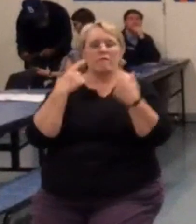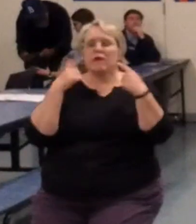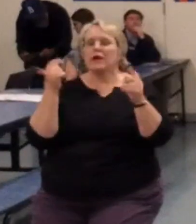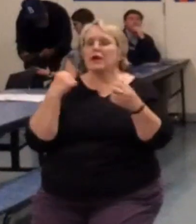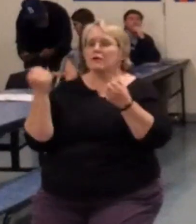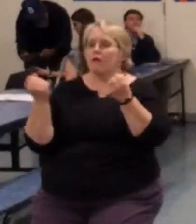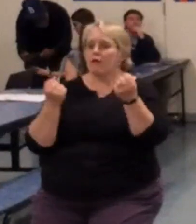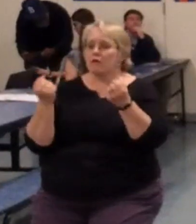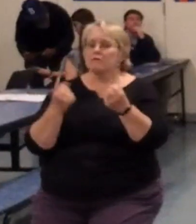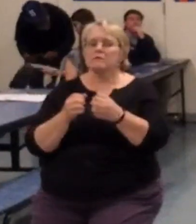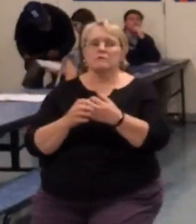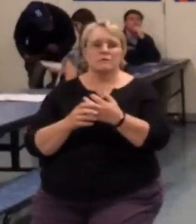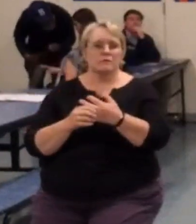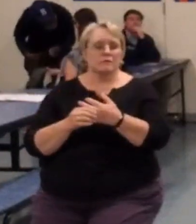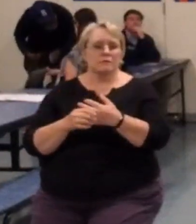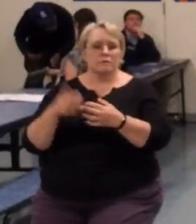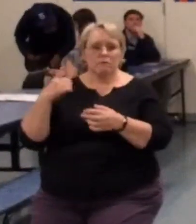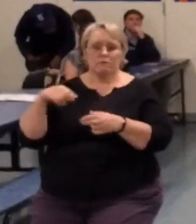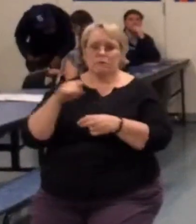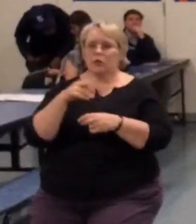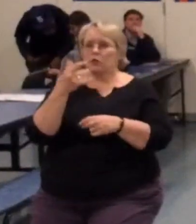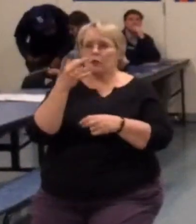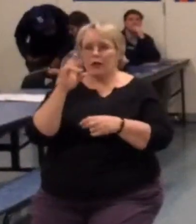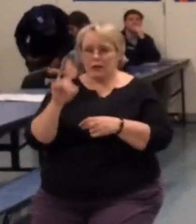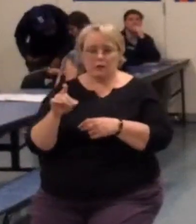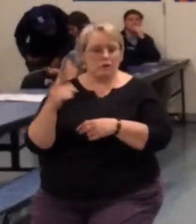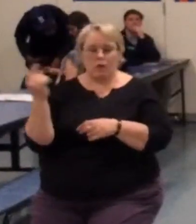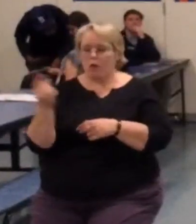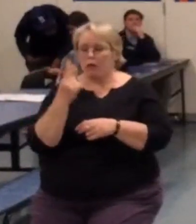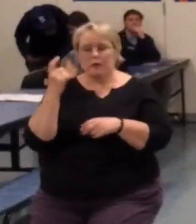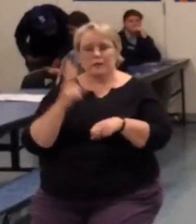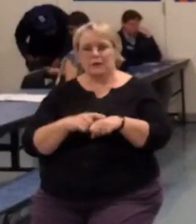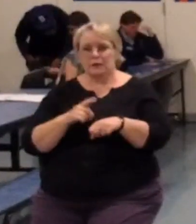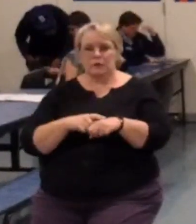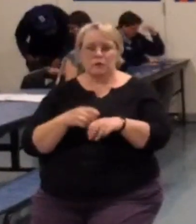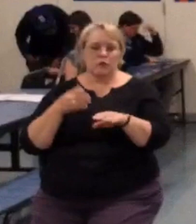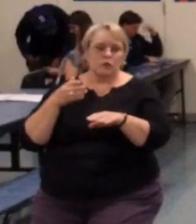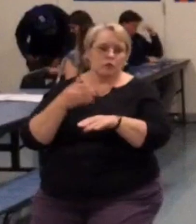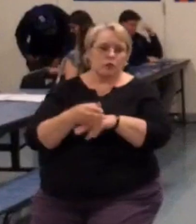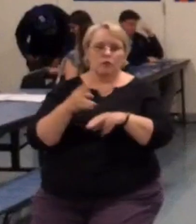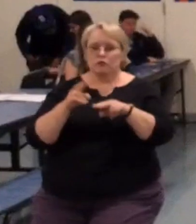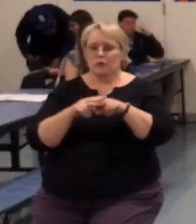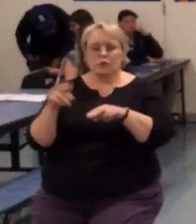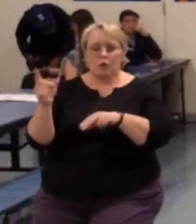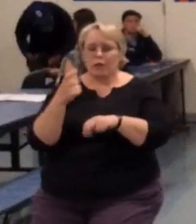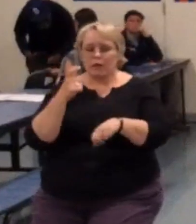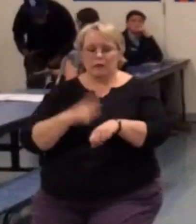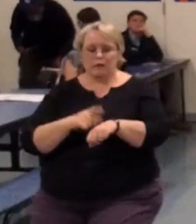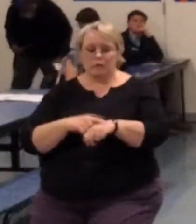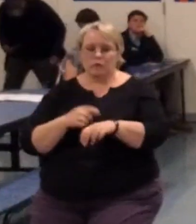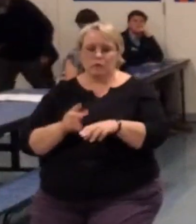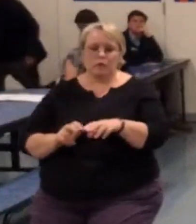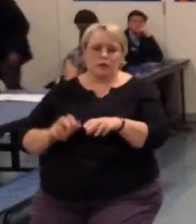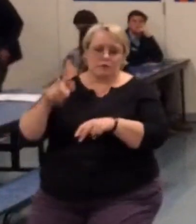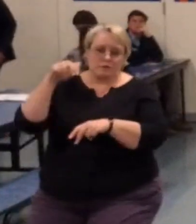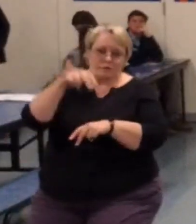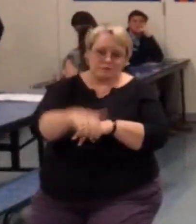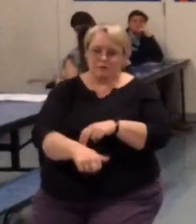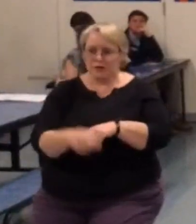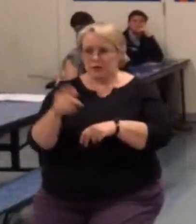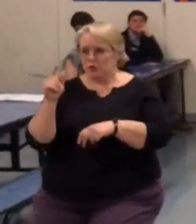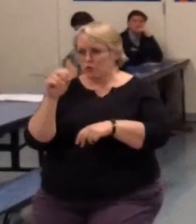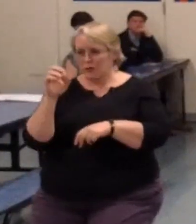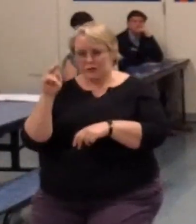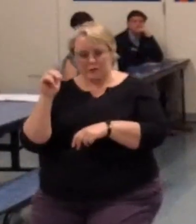car. We went down Grand Avenue all the time. We crossed them tracks all the time. We hopped over the trains all the time.